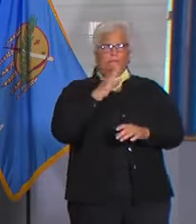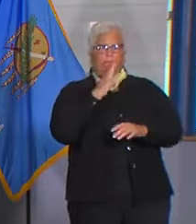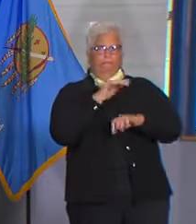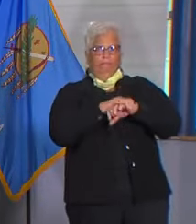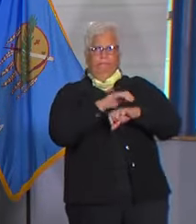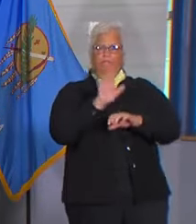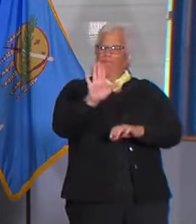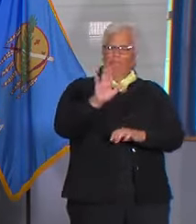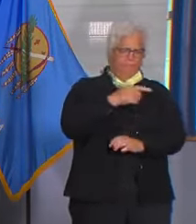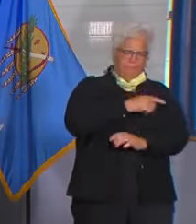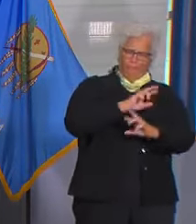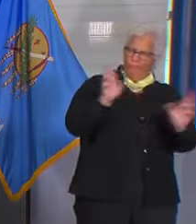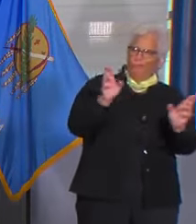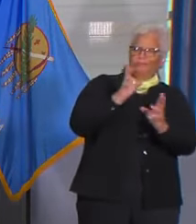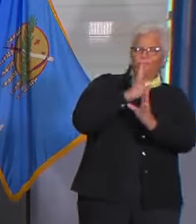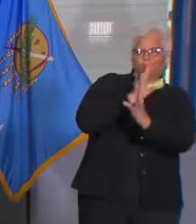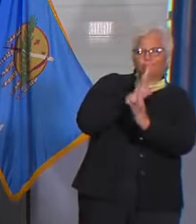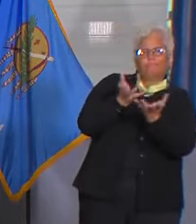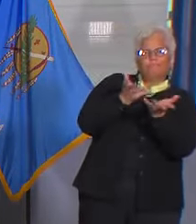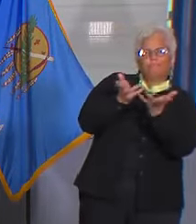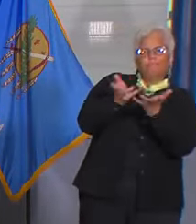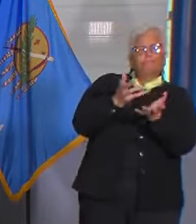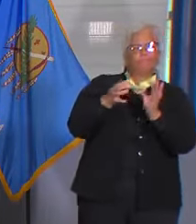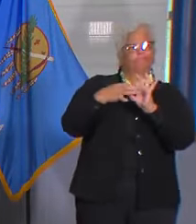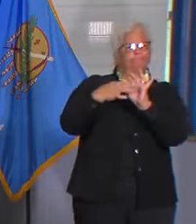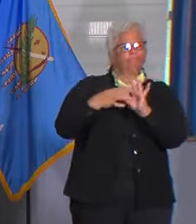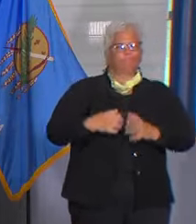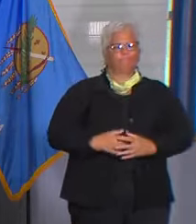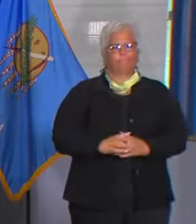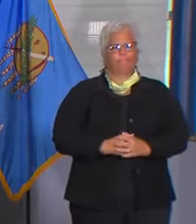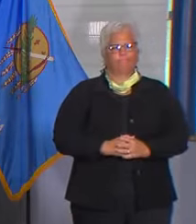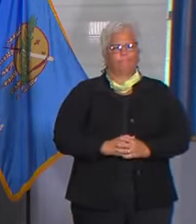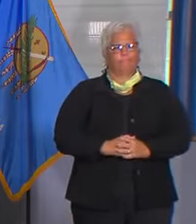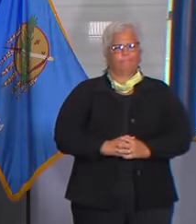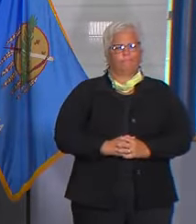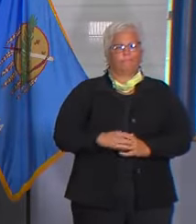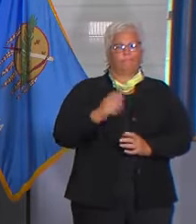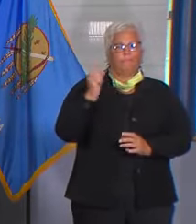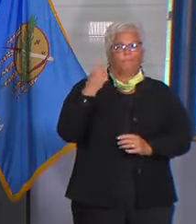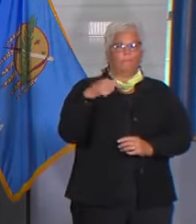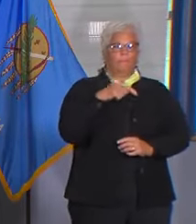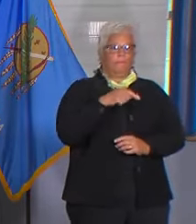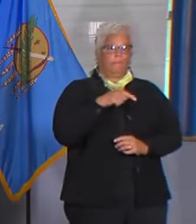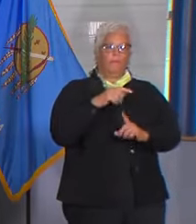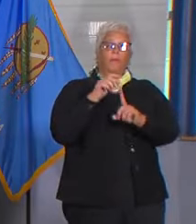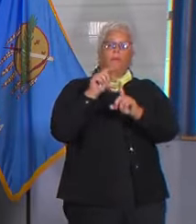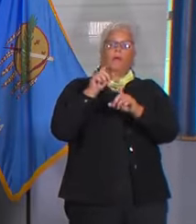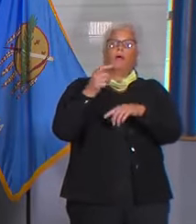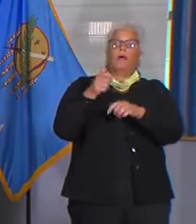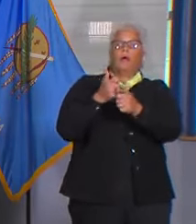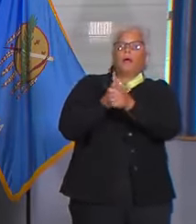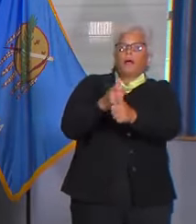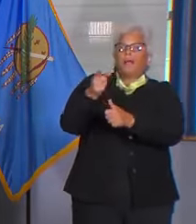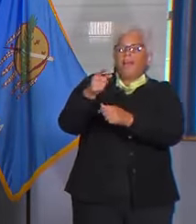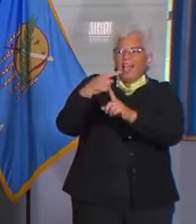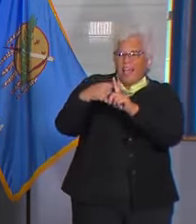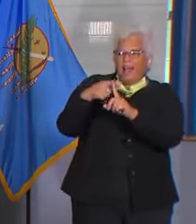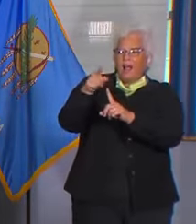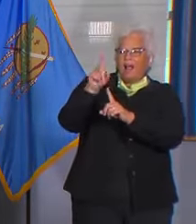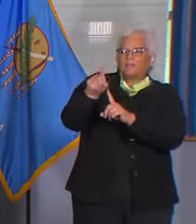times, but it's a standard public health tool, one that we've been using for years and years to mitigate spread of disease. Please help us by being forthcoming with